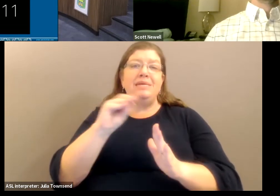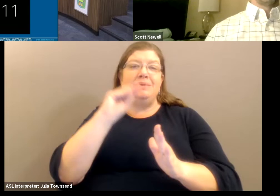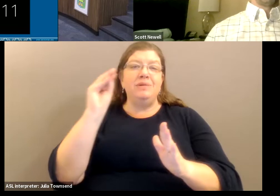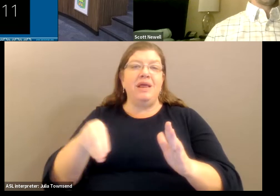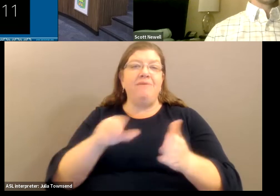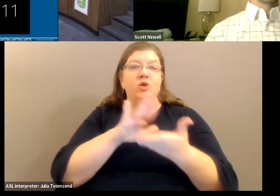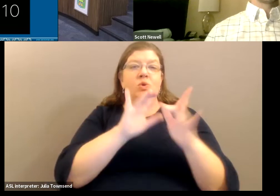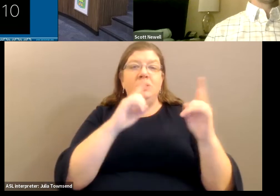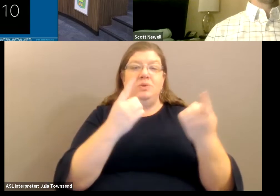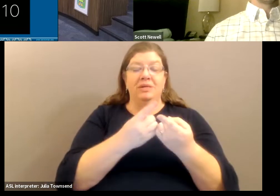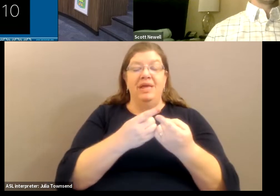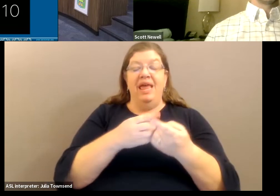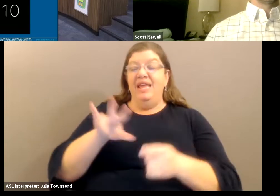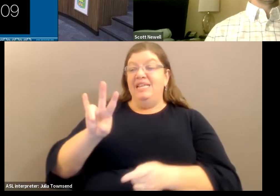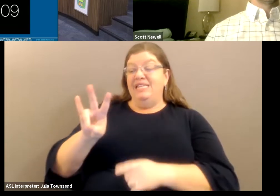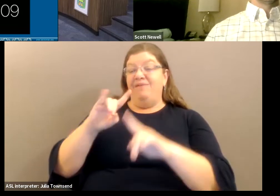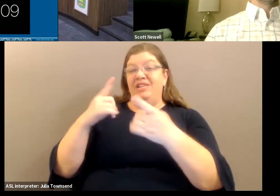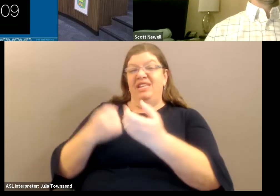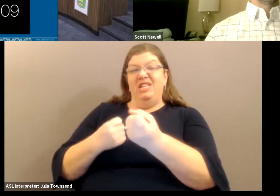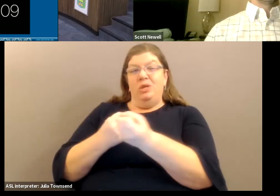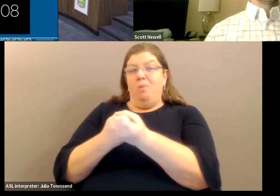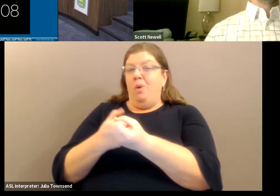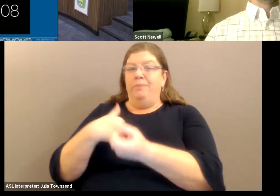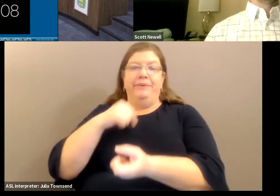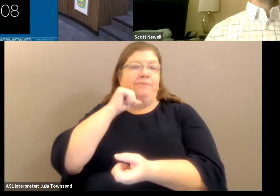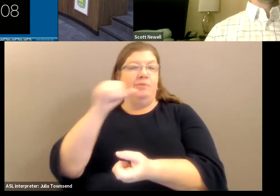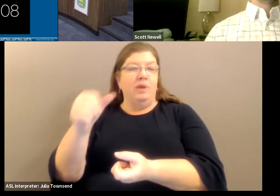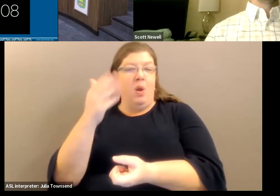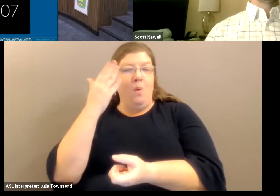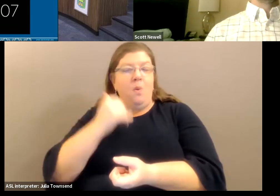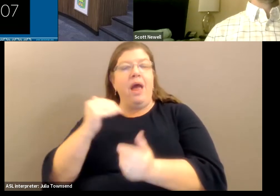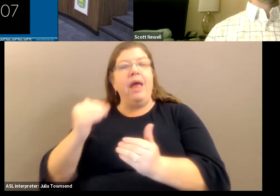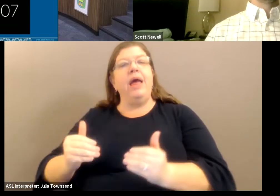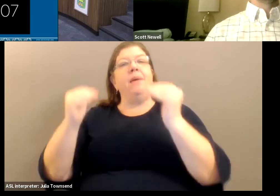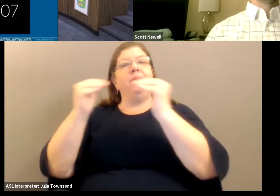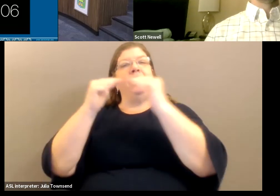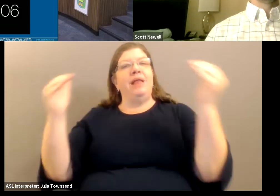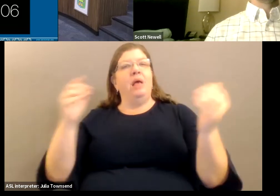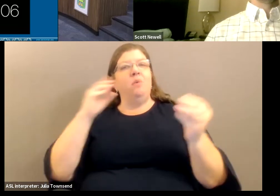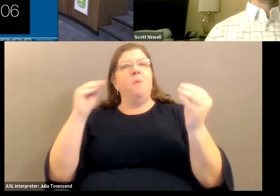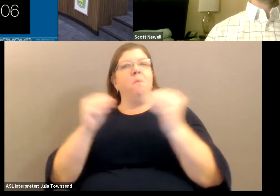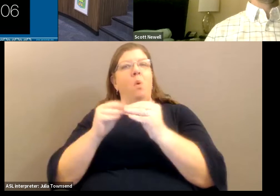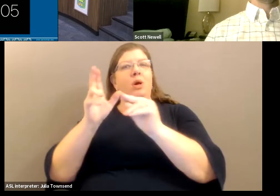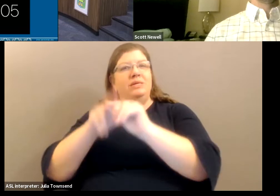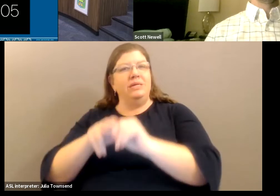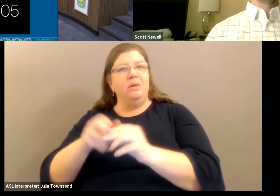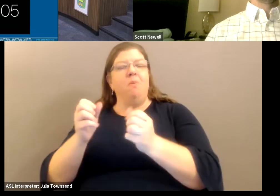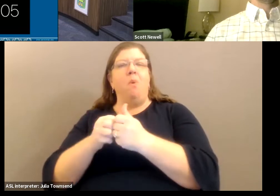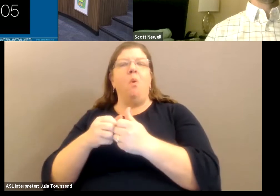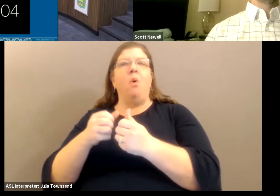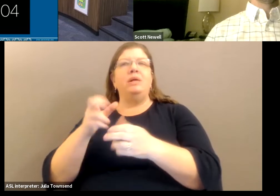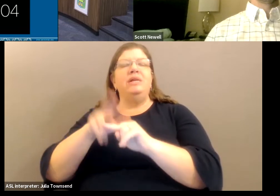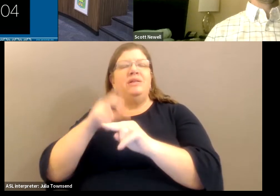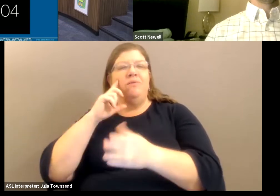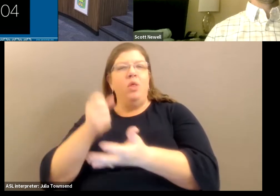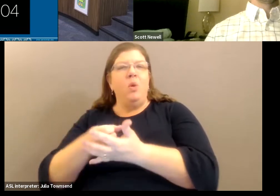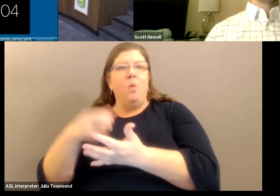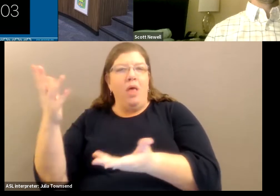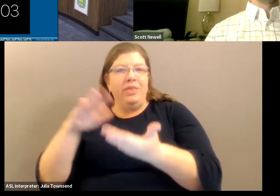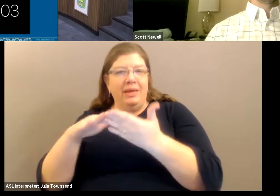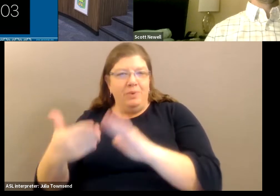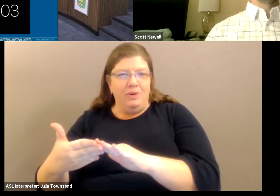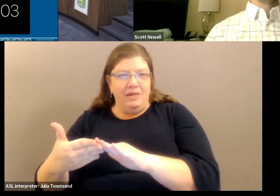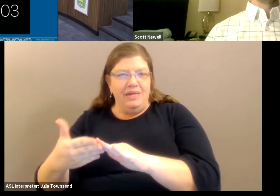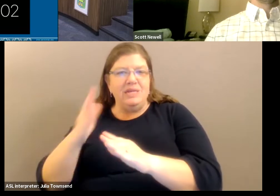not support 7 districts because they would provide additional seats for the upper class and wealthy communities at the expense of drowning out the voices of communities of